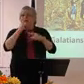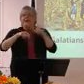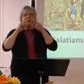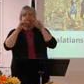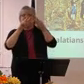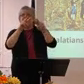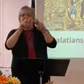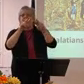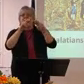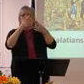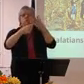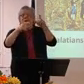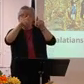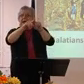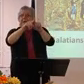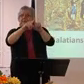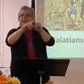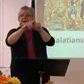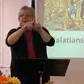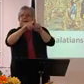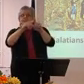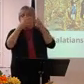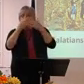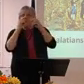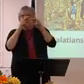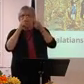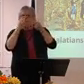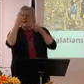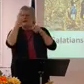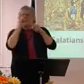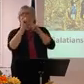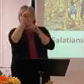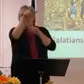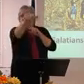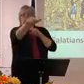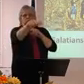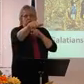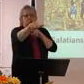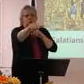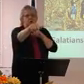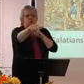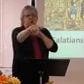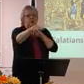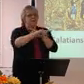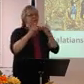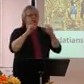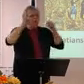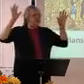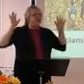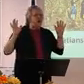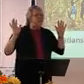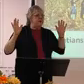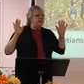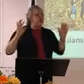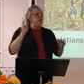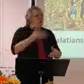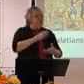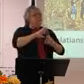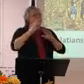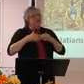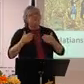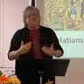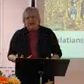see the visible results until down the road. So, don't give up. We do get